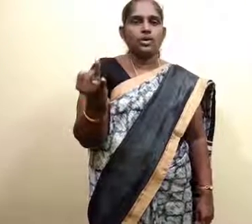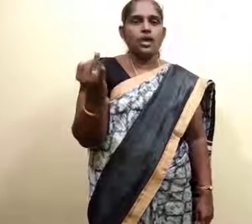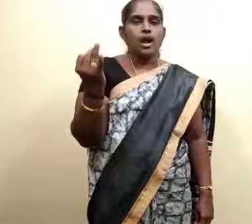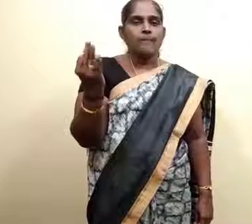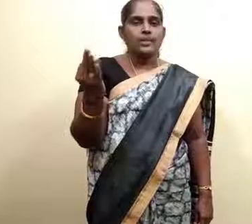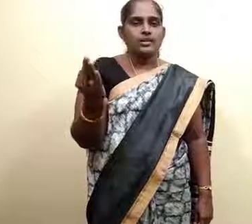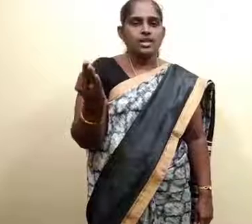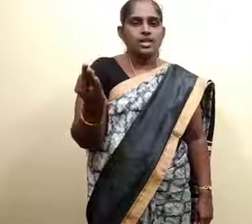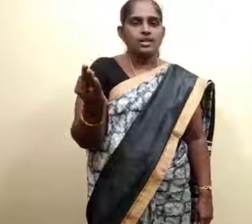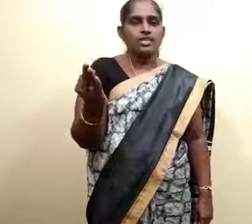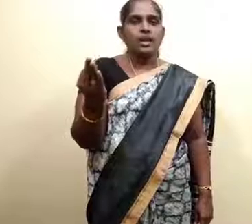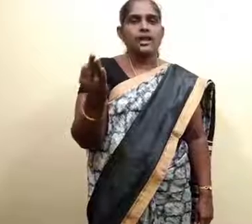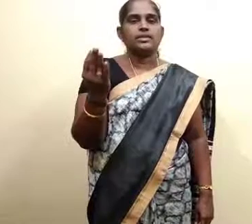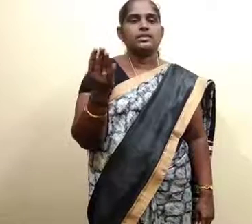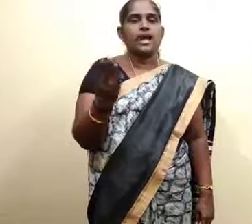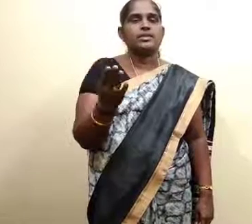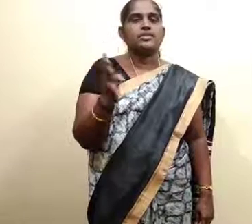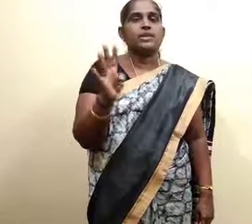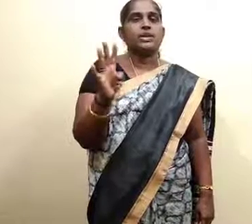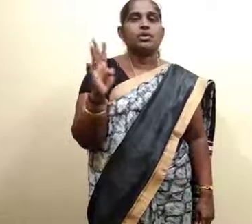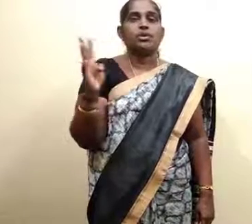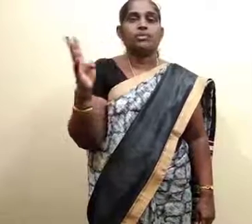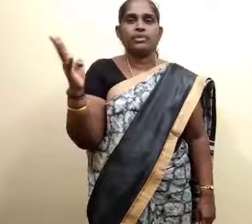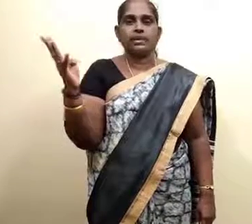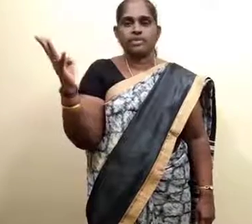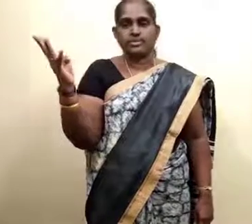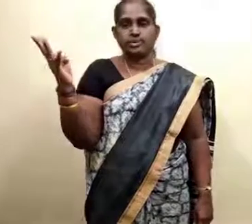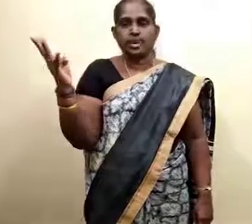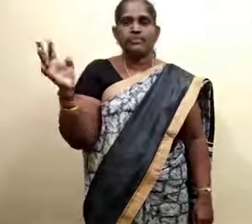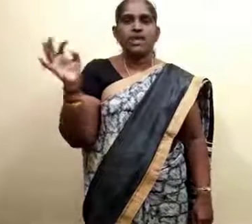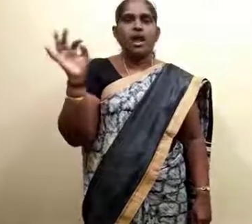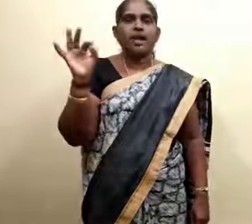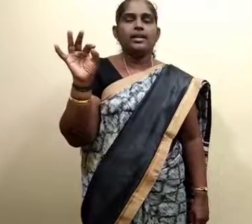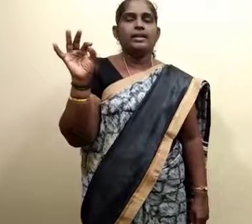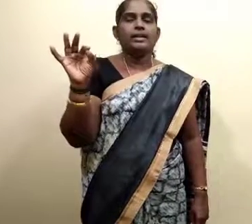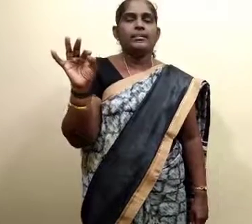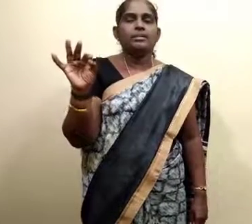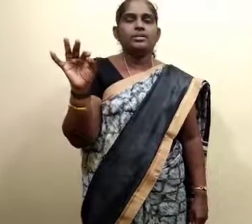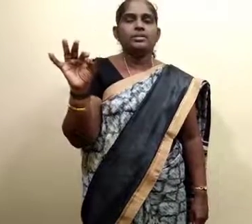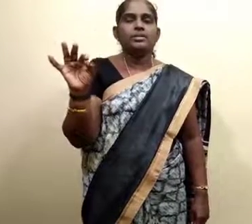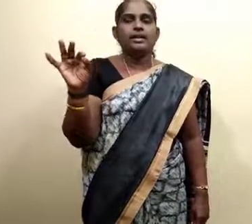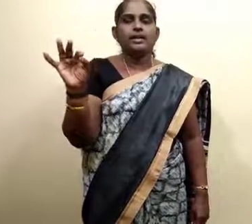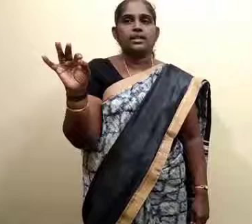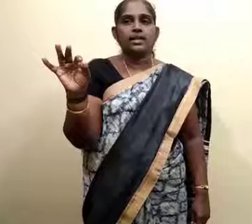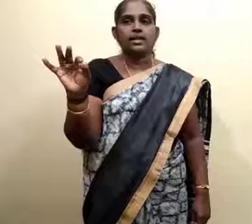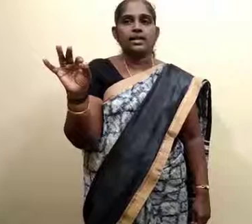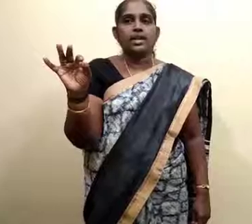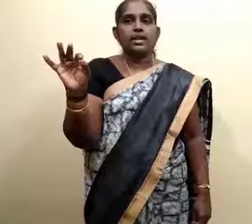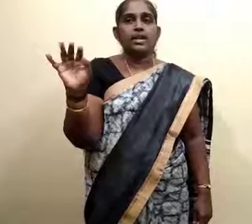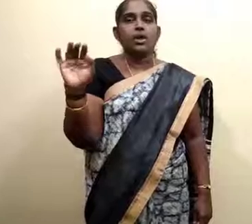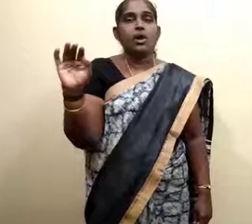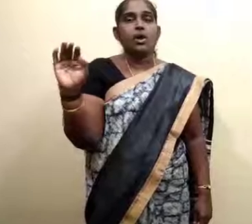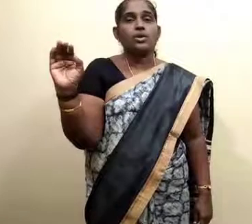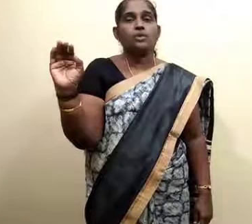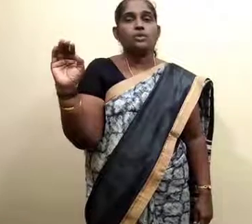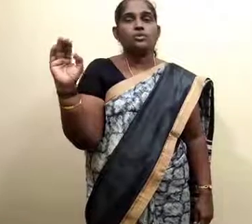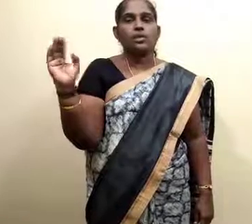Ruhr, Upper Silesia and Saxony coal fields. Okay, iron deposits were there in Horse